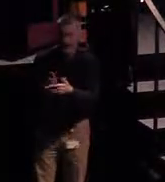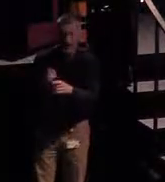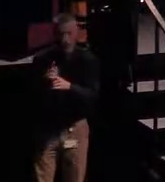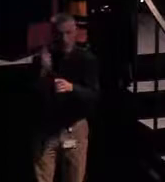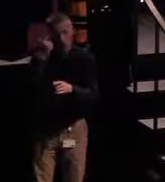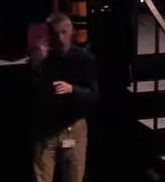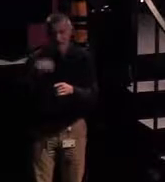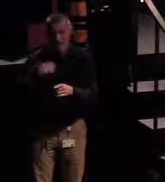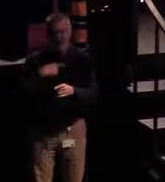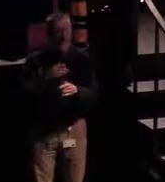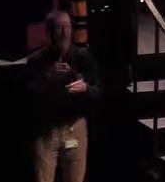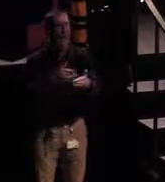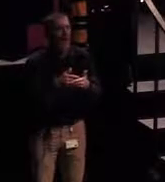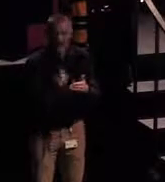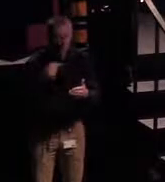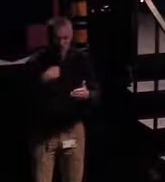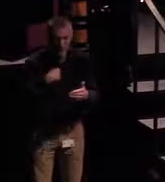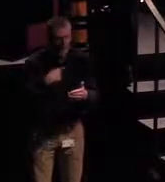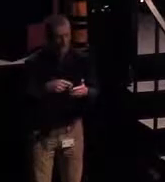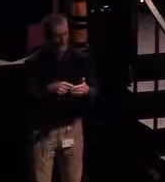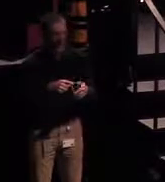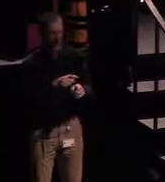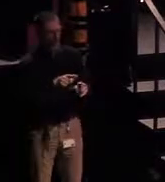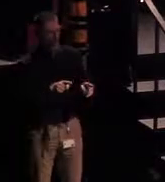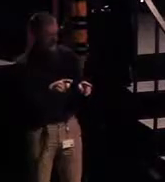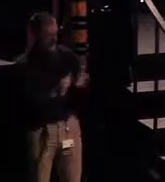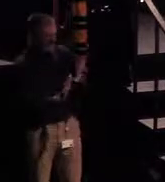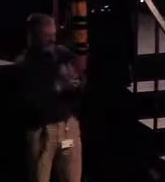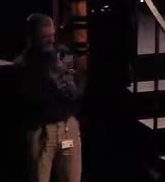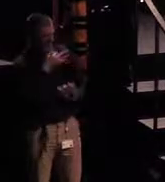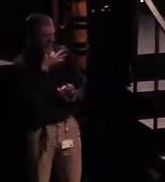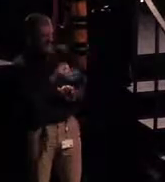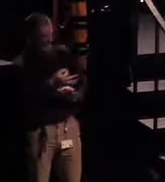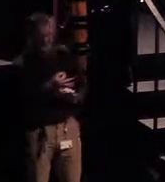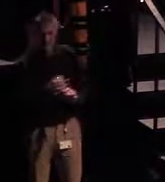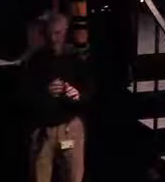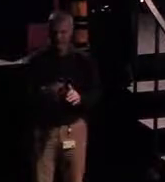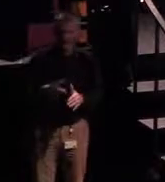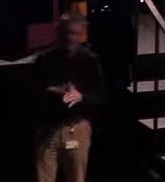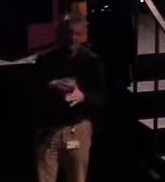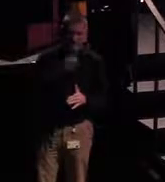you, or you're a fire risk. Biscuit, fuck a goat.